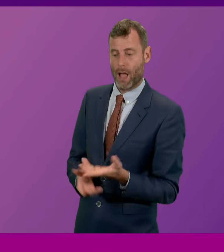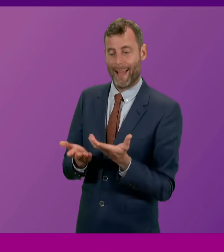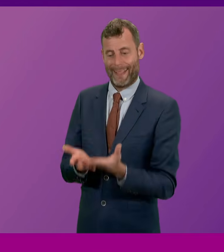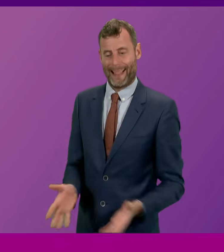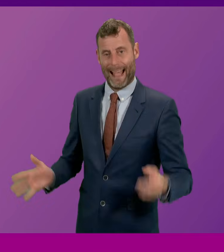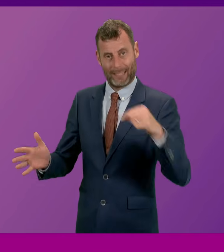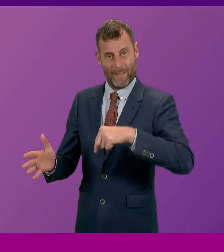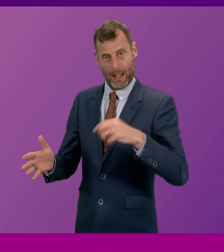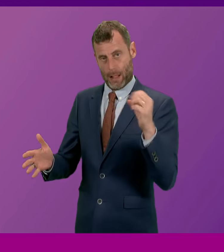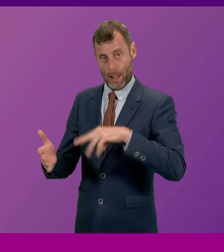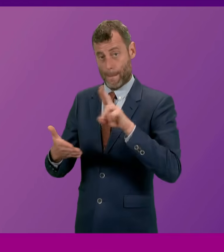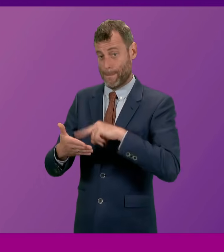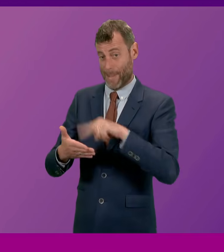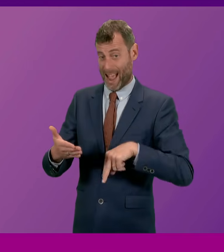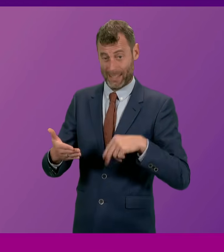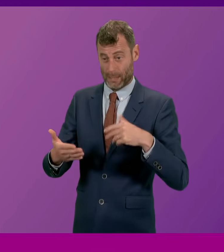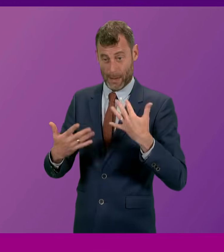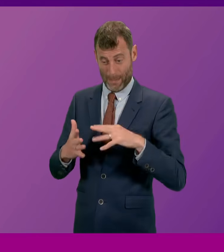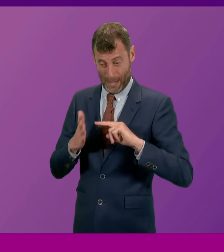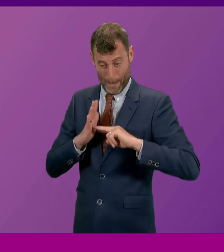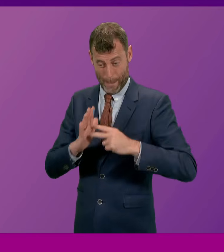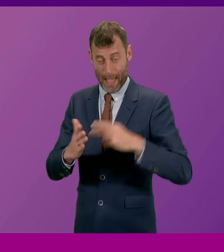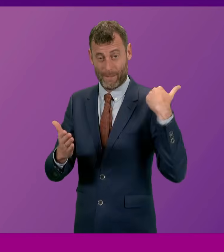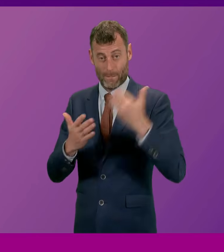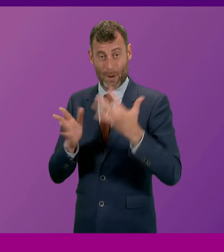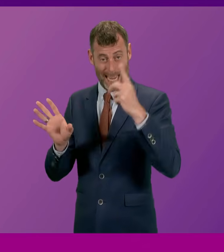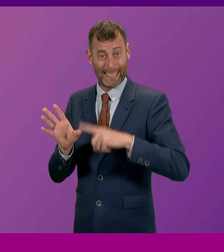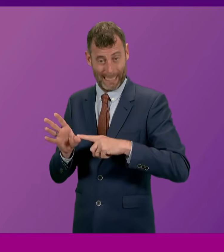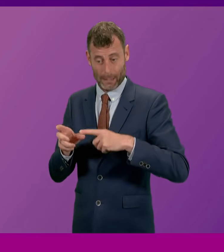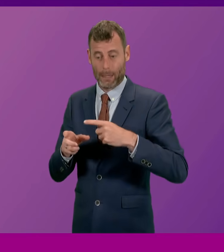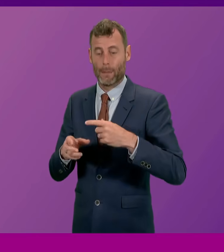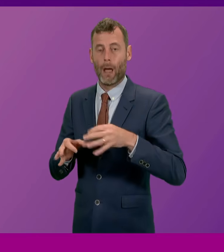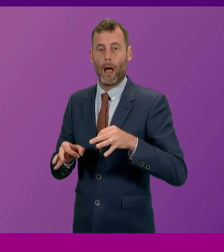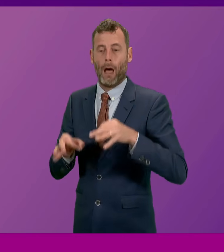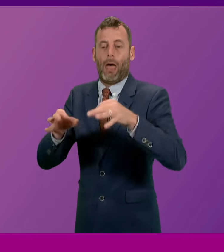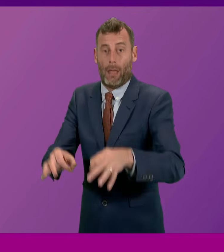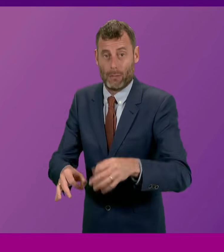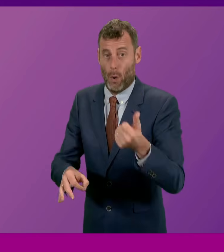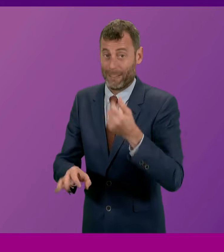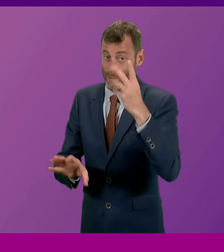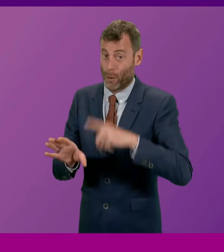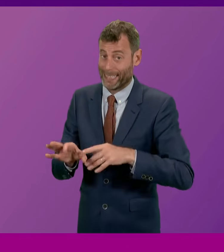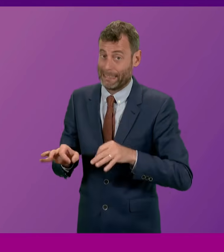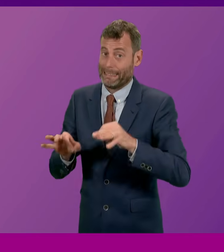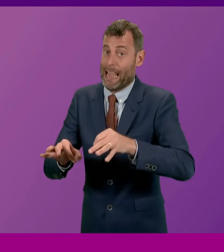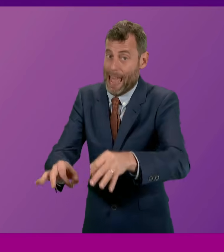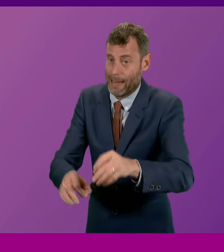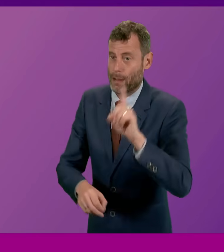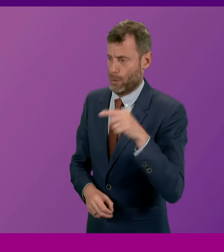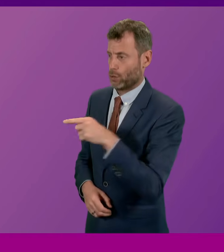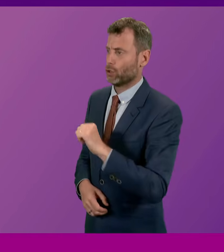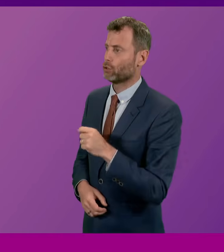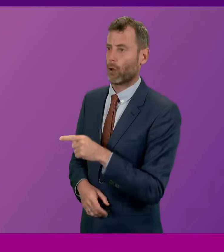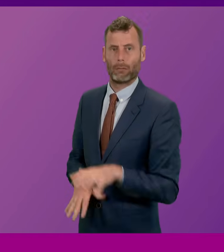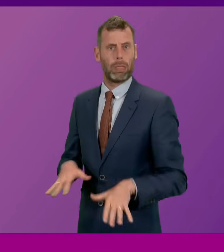ban has been over a decade in the making, with an extra 4-year delay already. Yet Scotland still isn't ready.